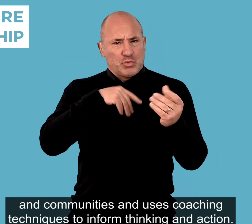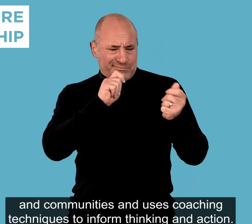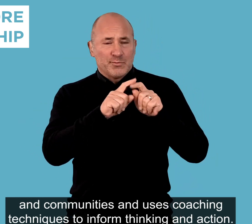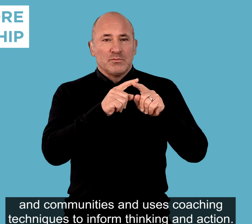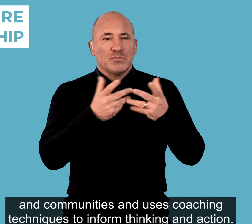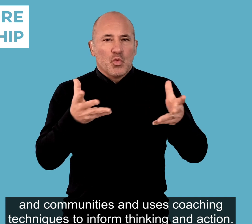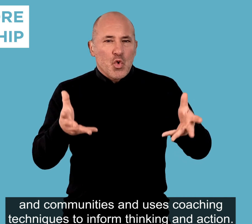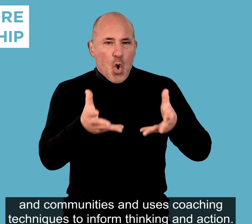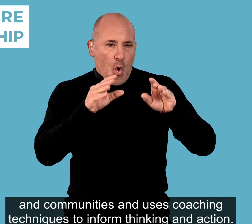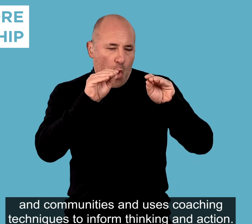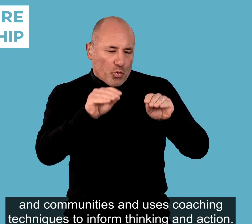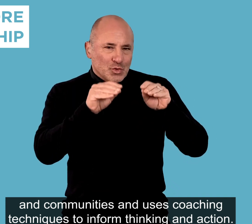to inform thinking and action.